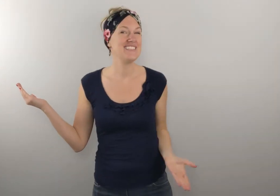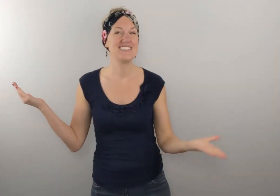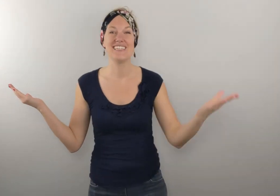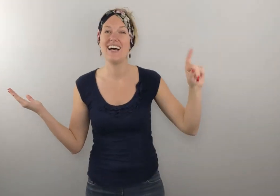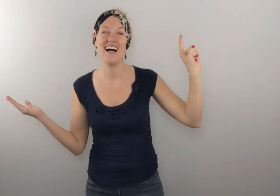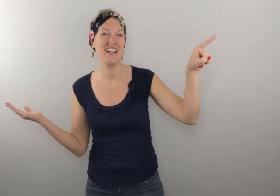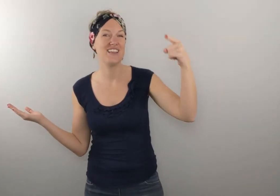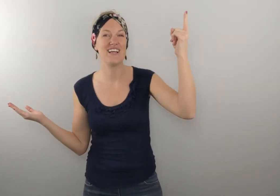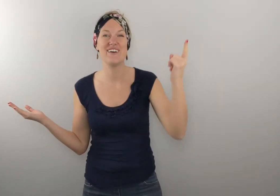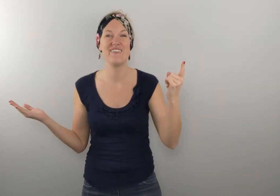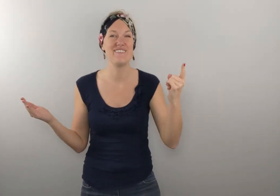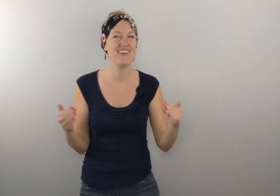Christ alone,